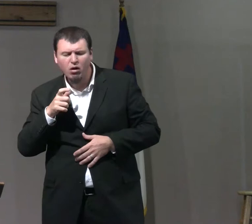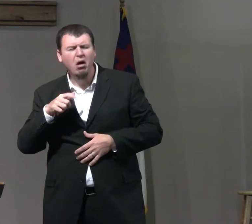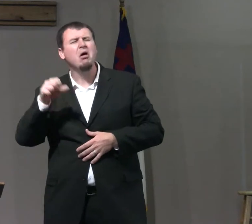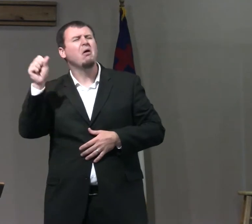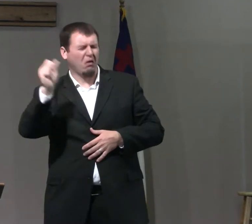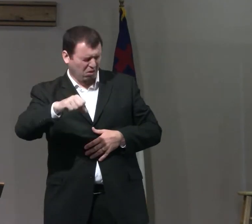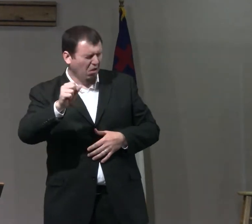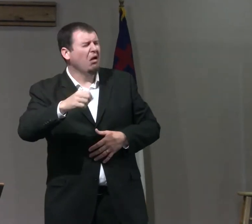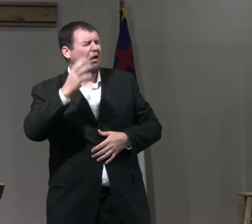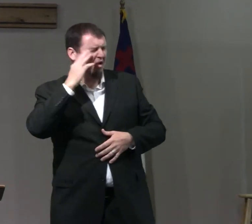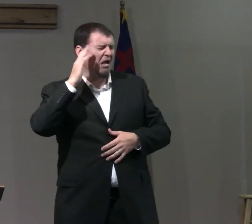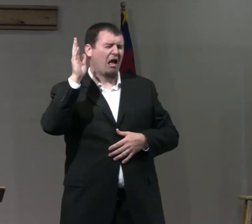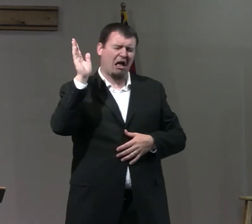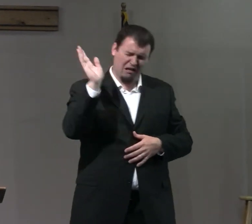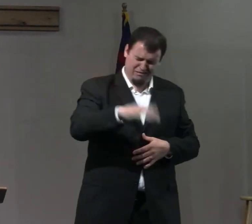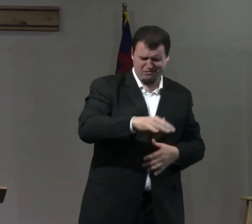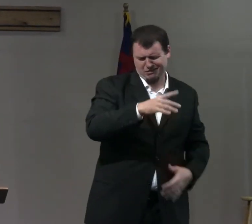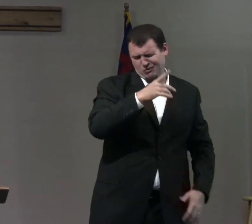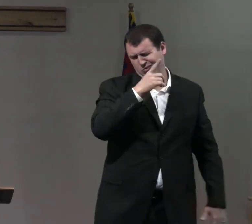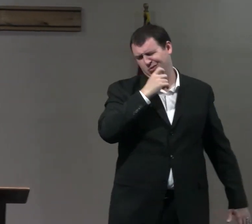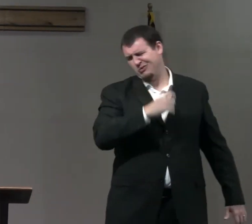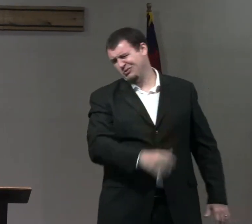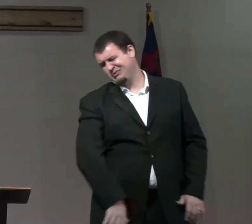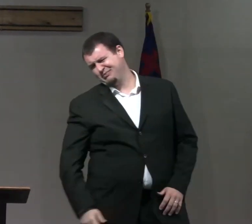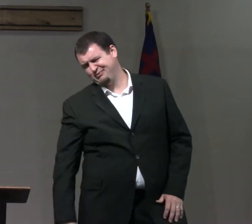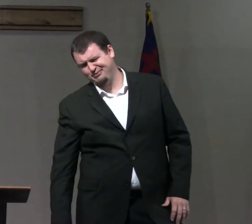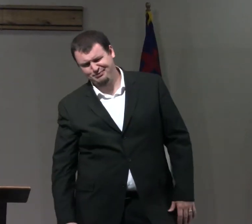guy? Yeah, I know Mark.